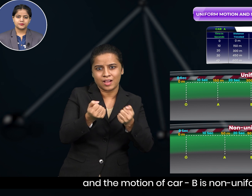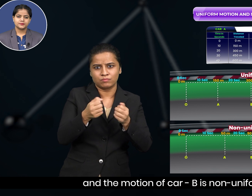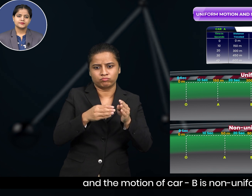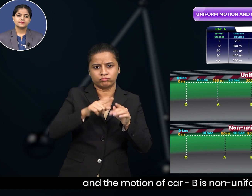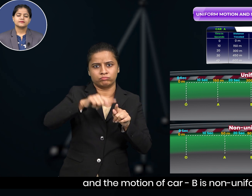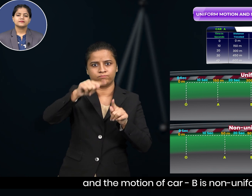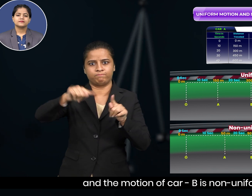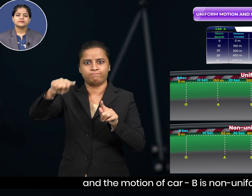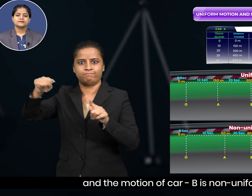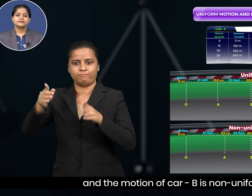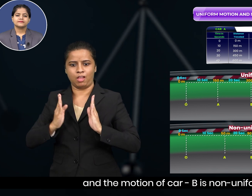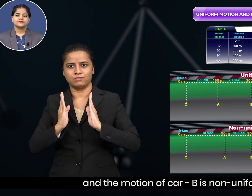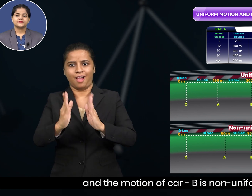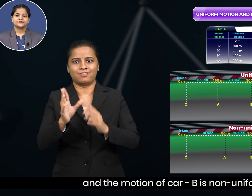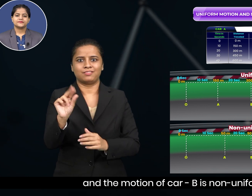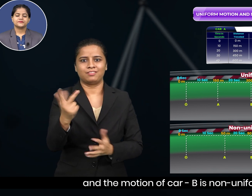non-uniform.